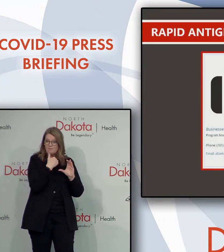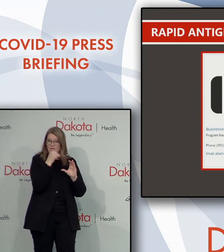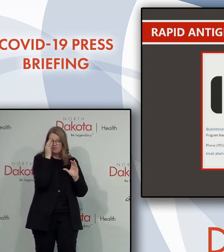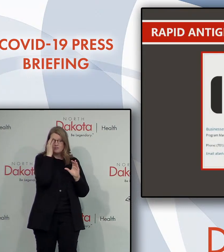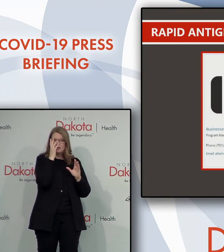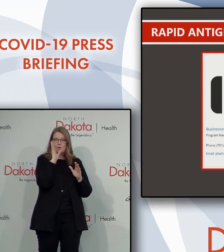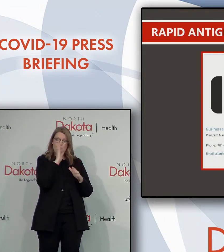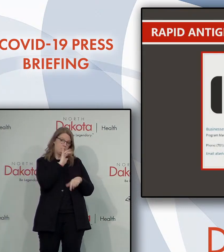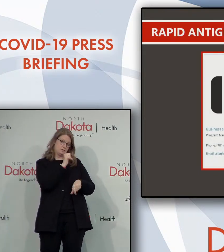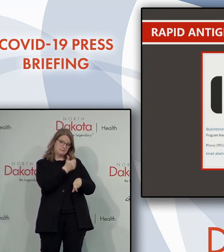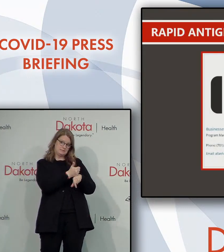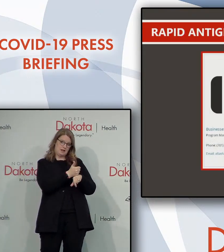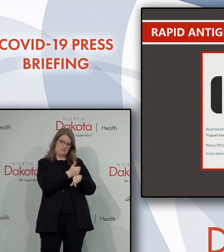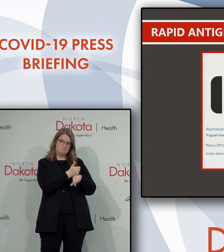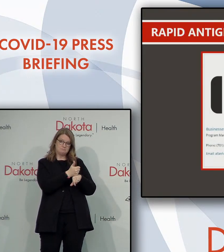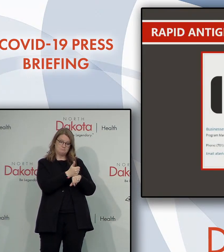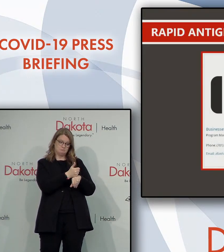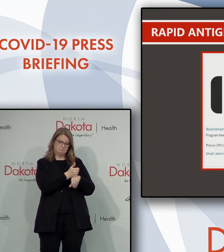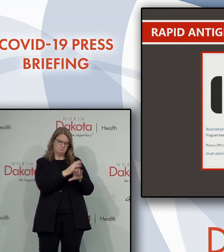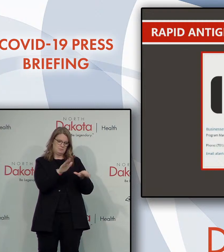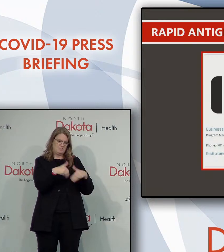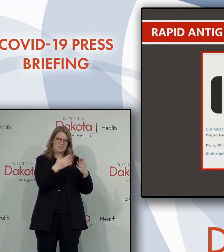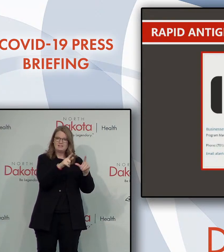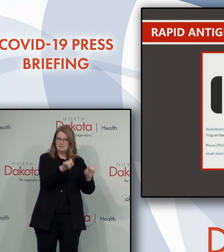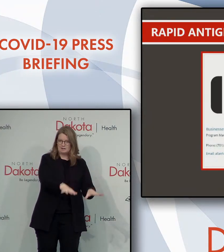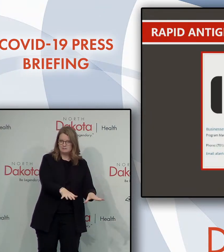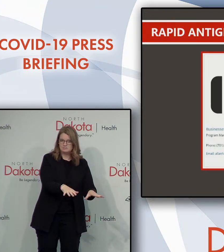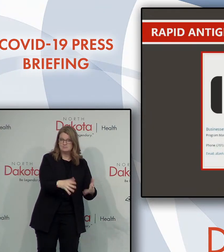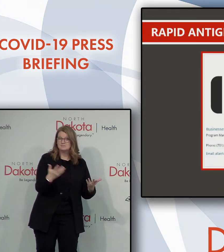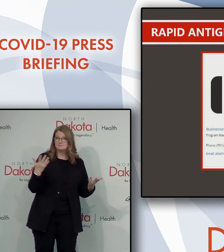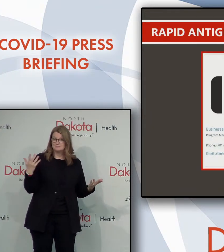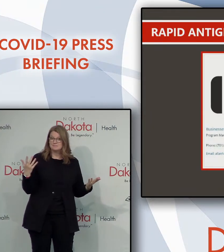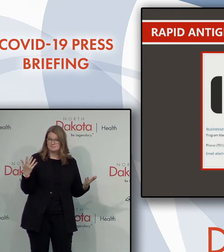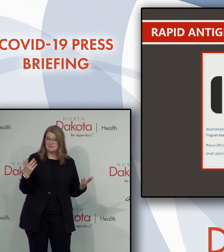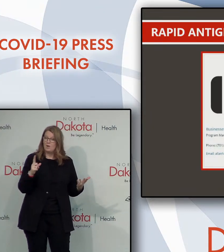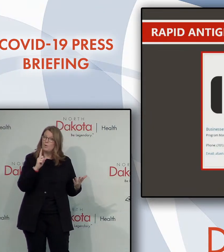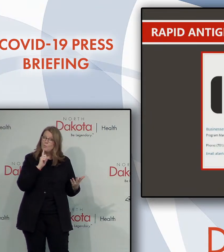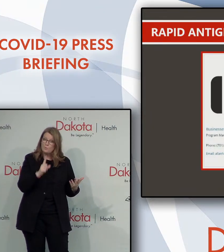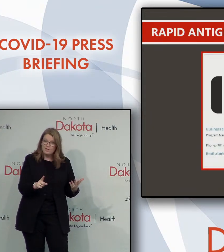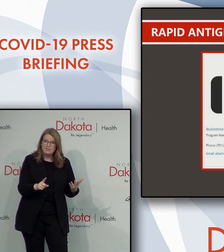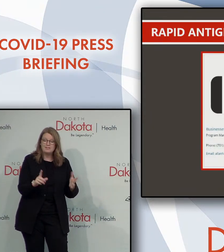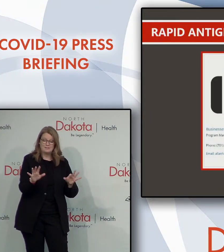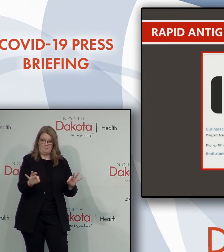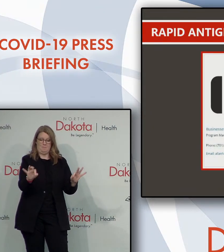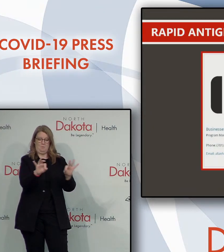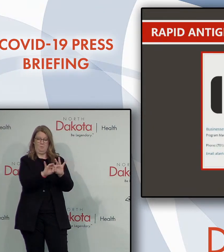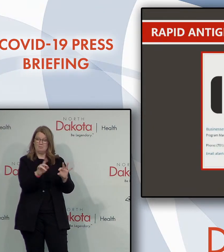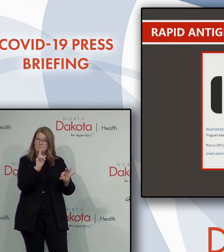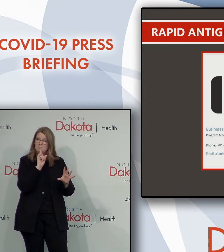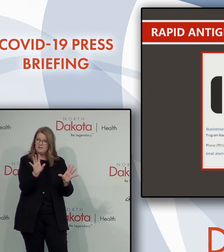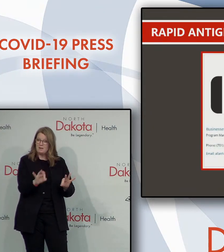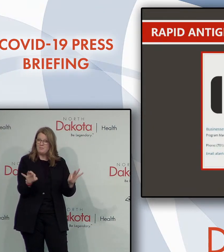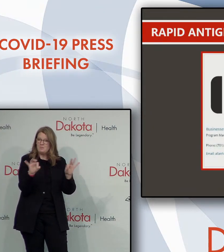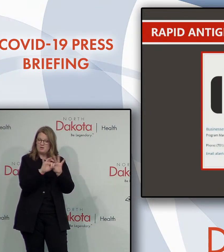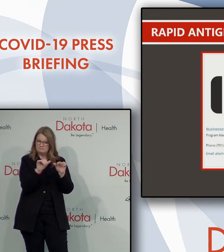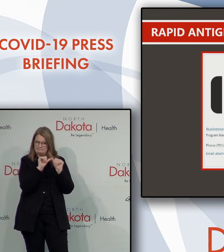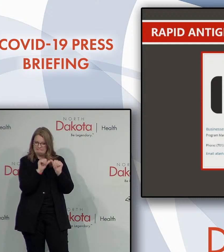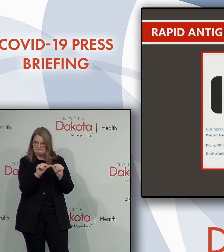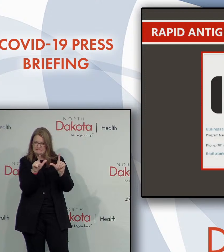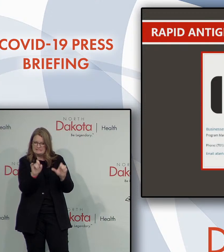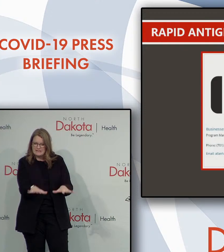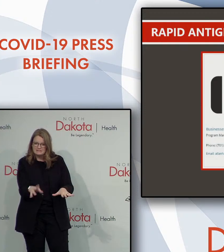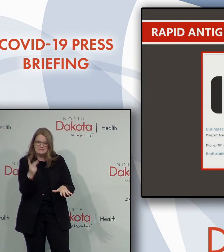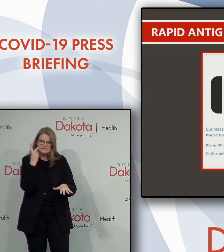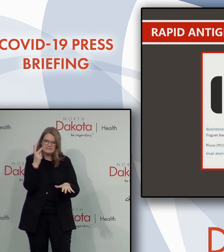can arrange to get tests to you because, again, we want to make sure that we are continuing to test for potential